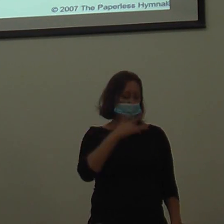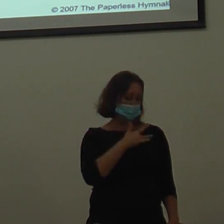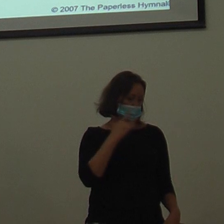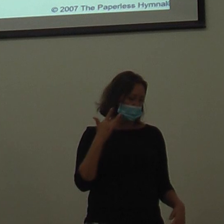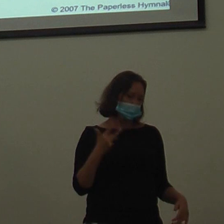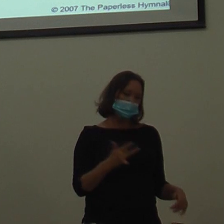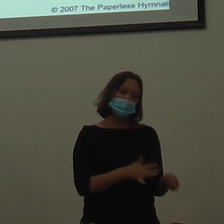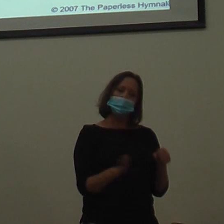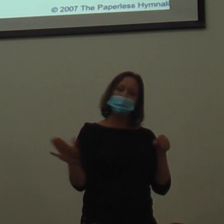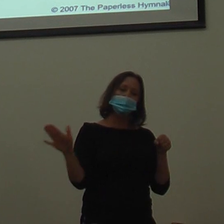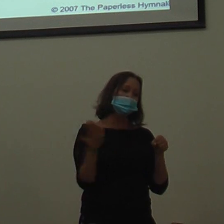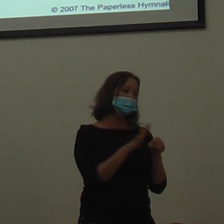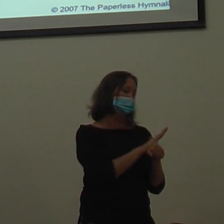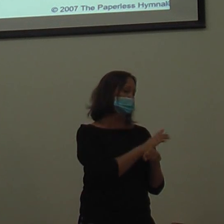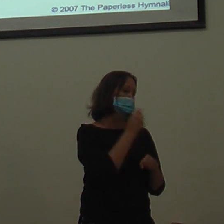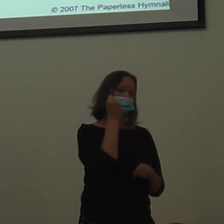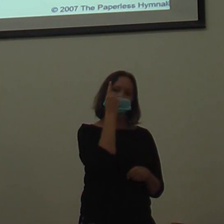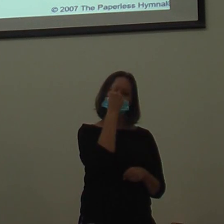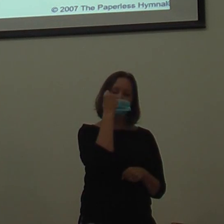all my